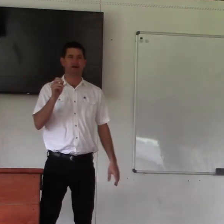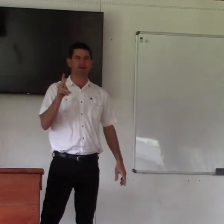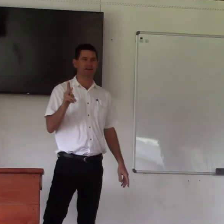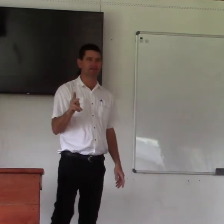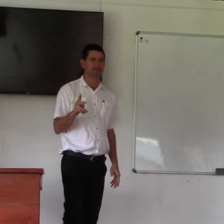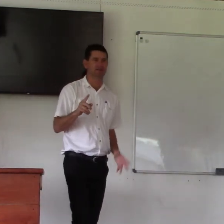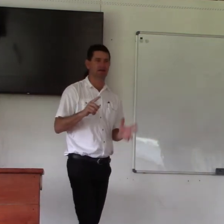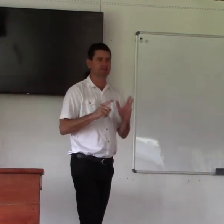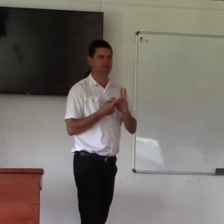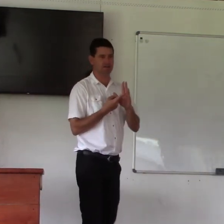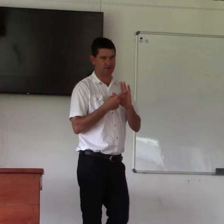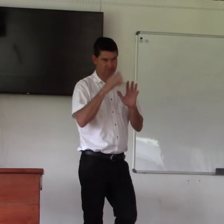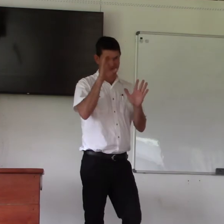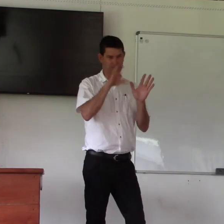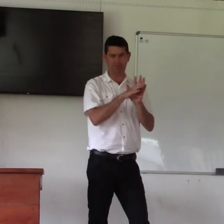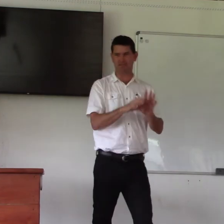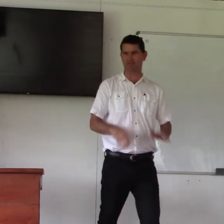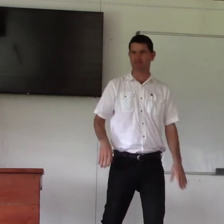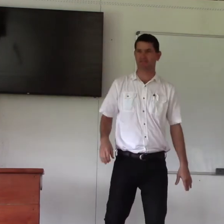Okay, I'll start with some pictures.